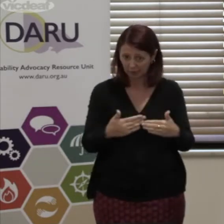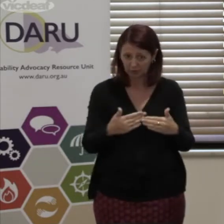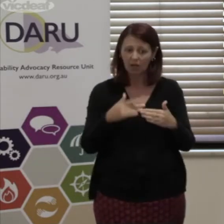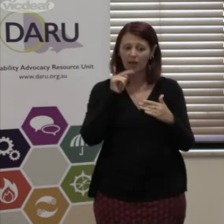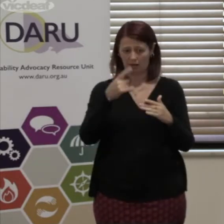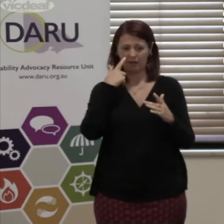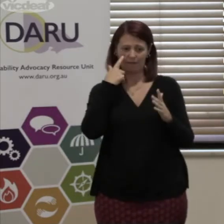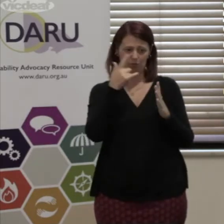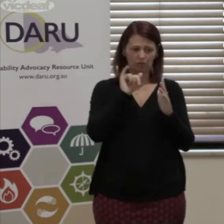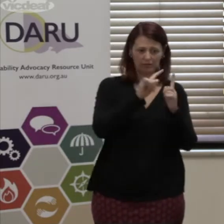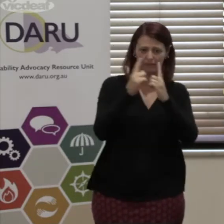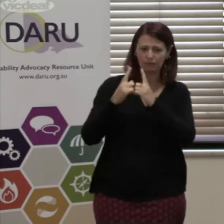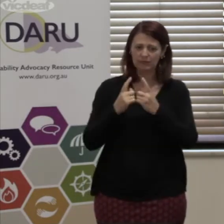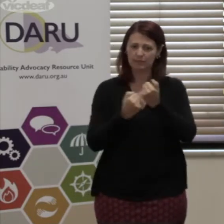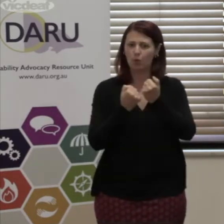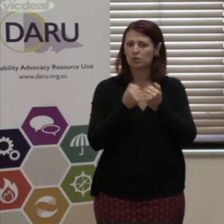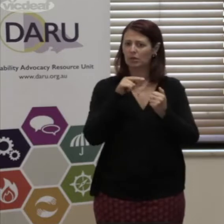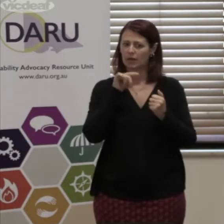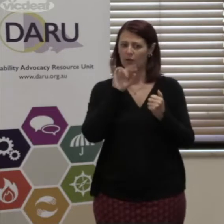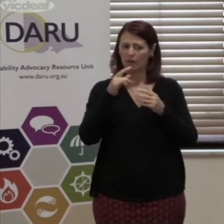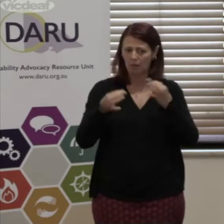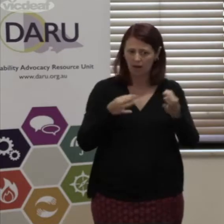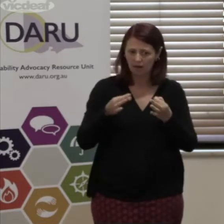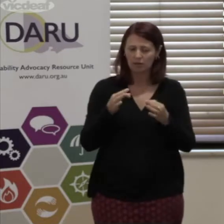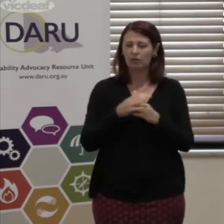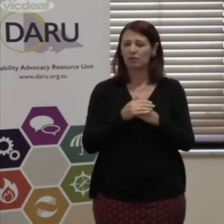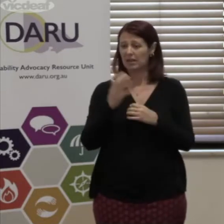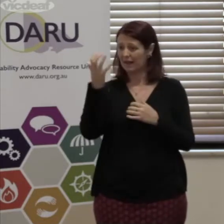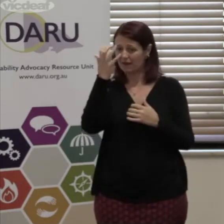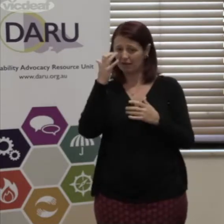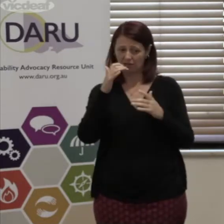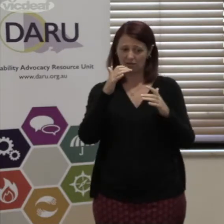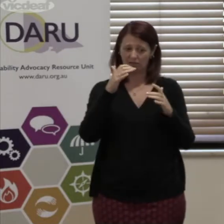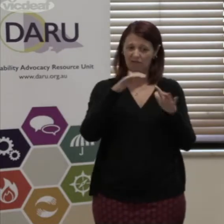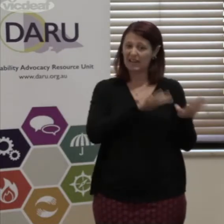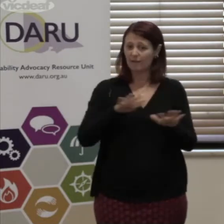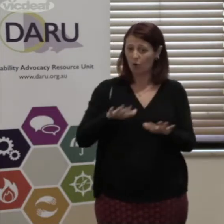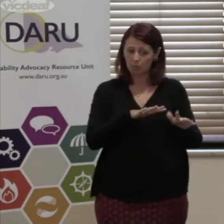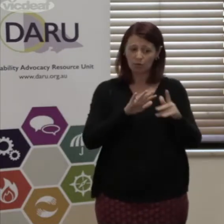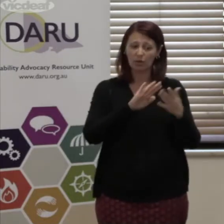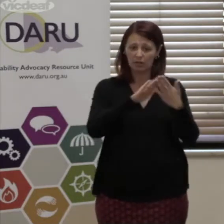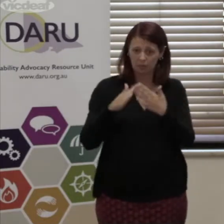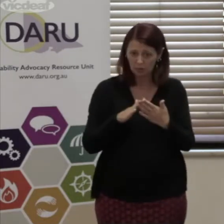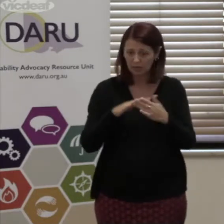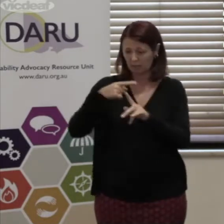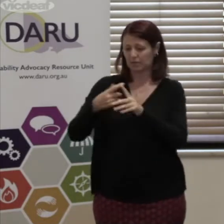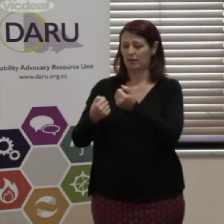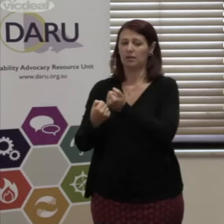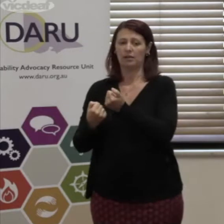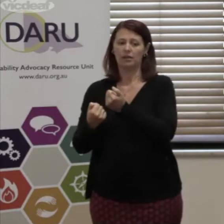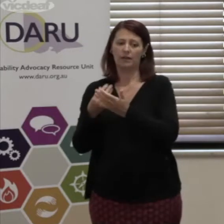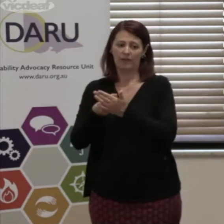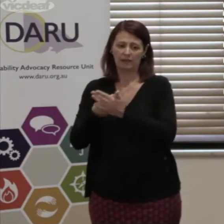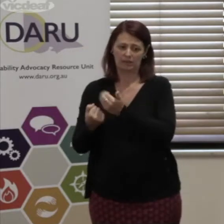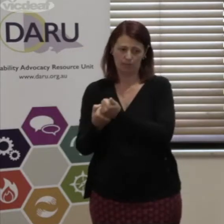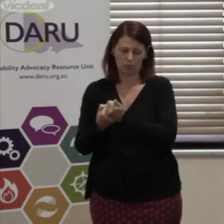identify options for all supports in the plan, including informal, mainstream and community, as well as funded supports,